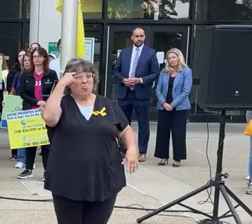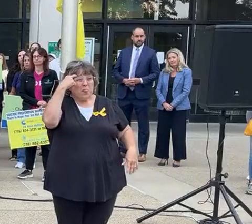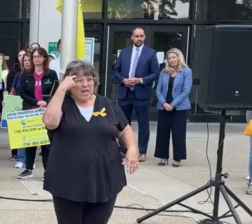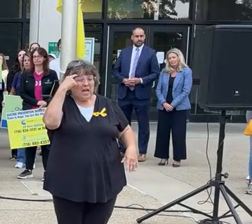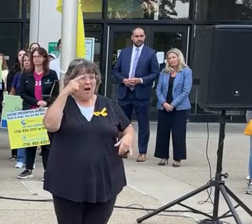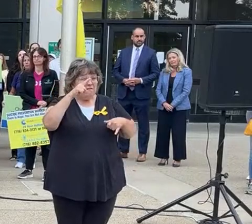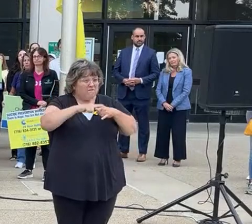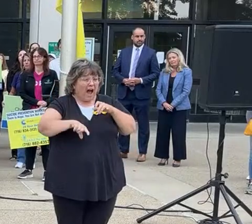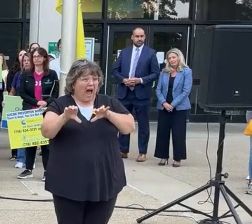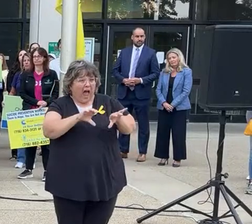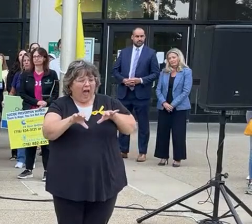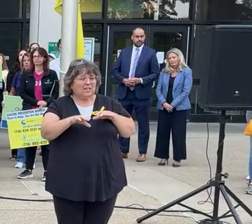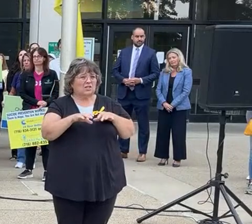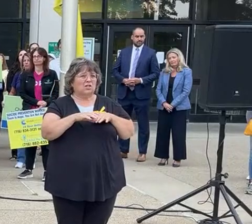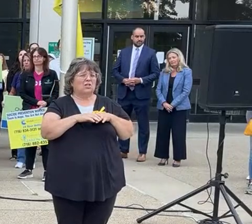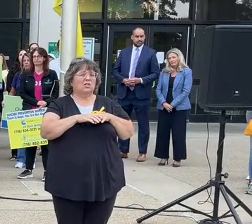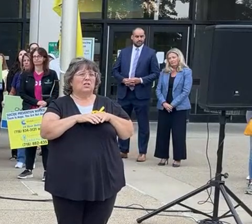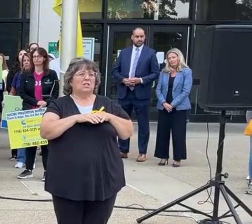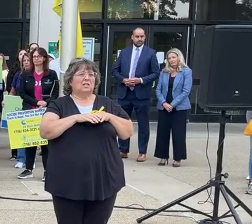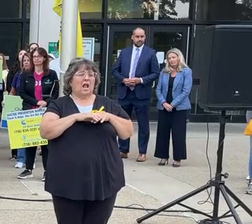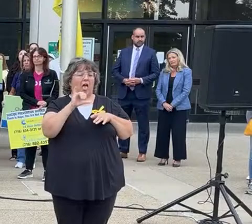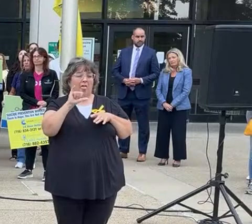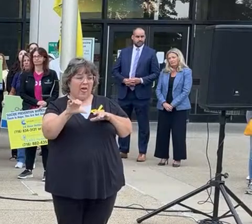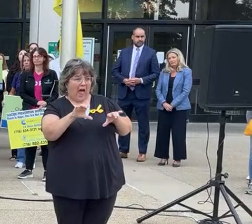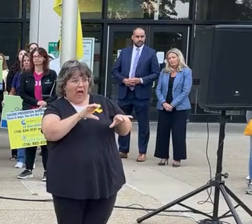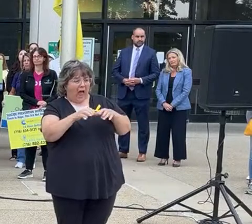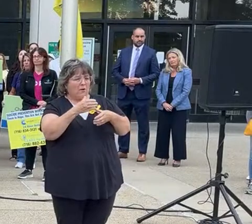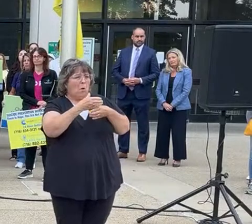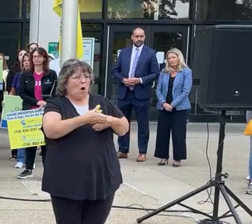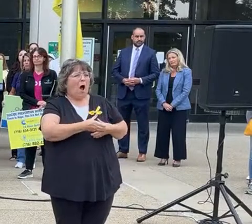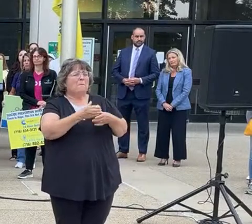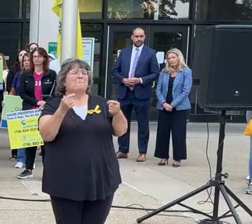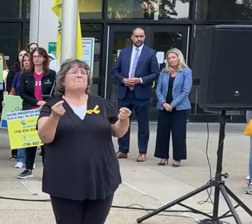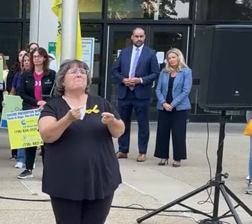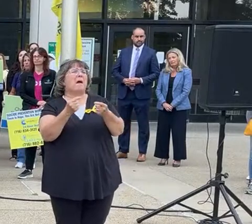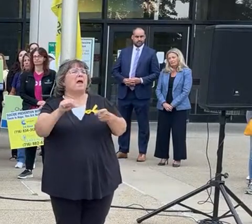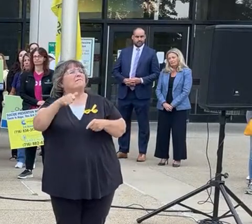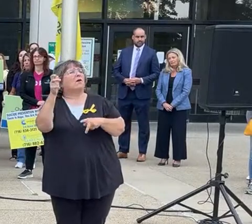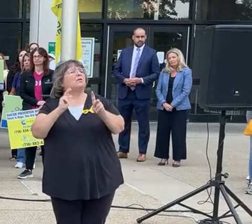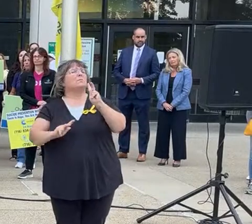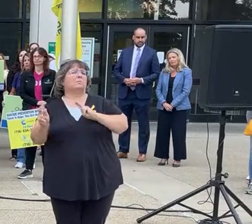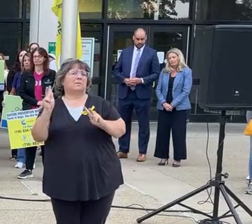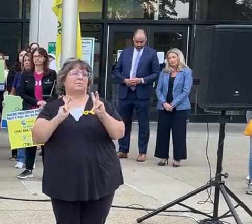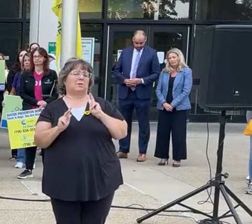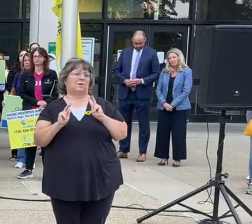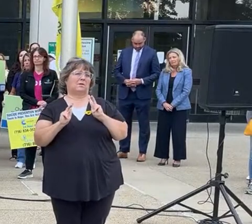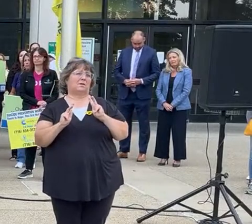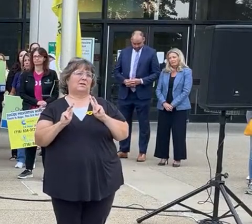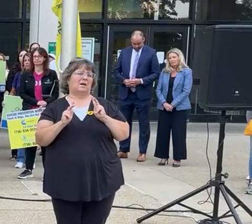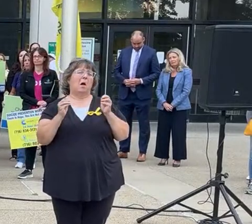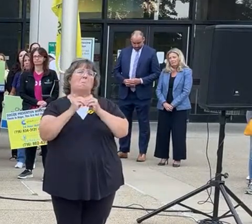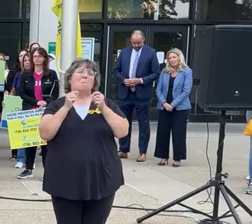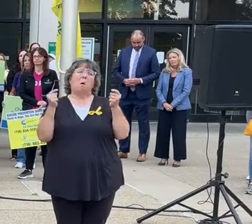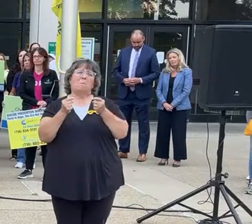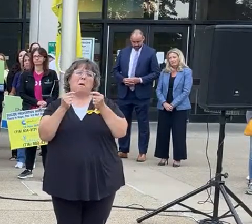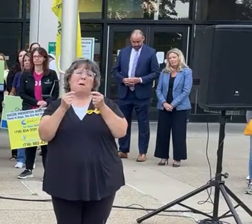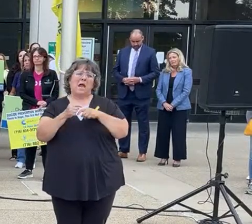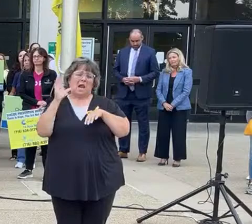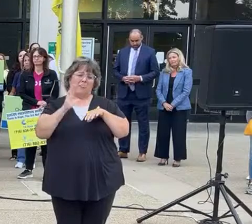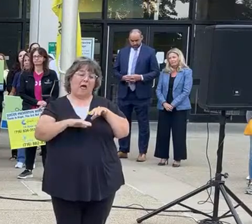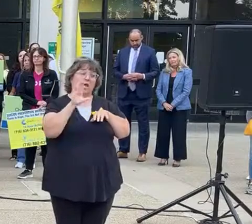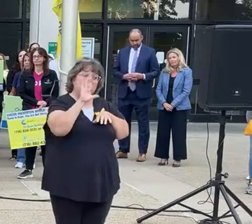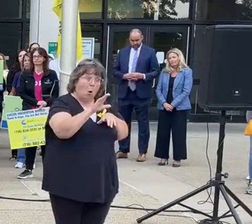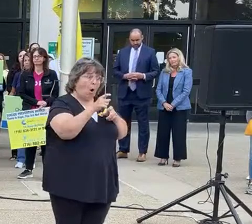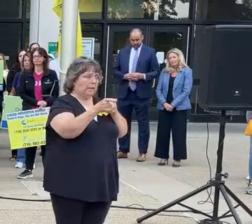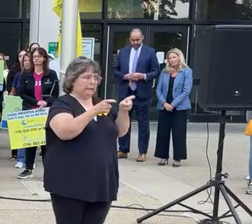this final act, it is an act that will cause so much pain to other people, more pain in some ways than what you're